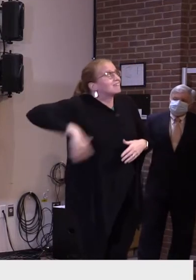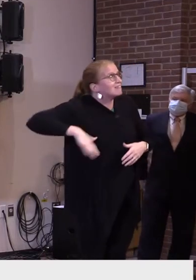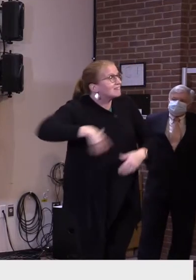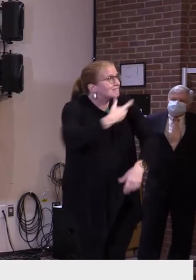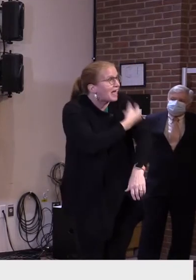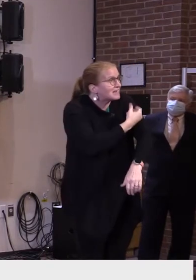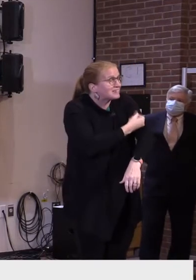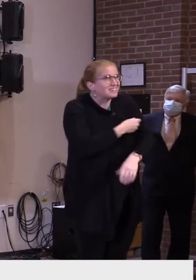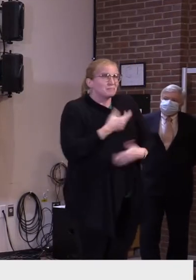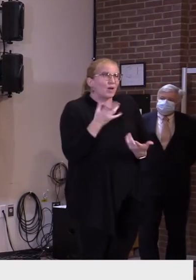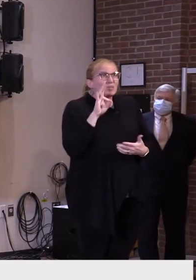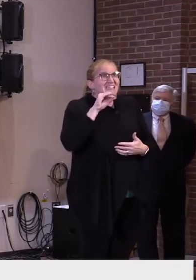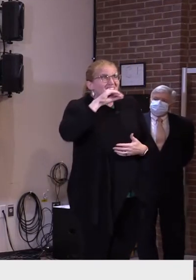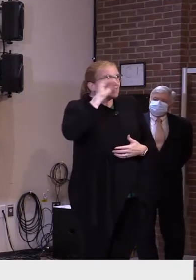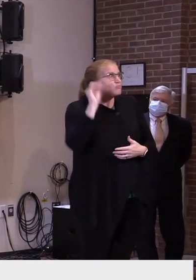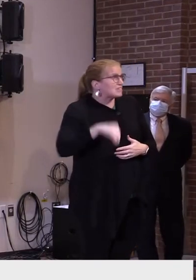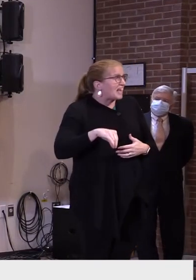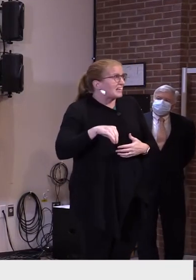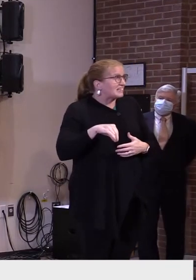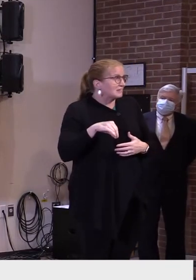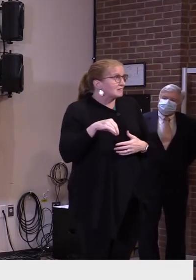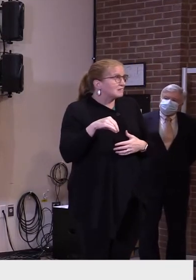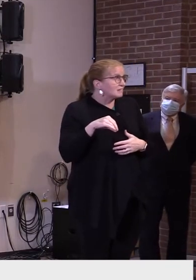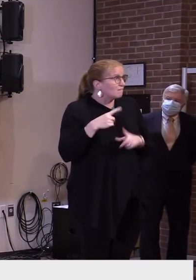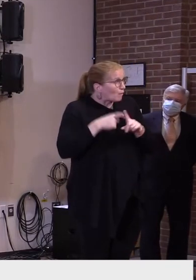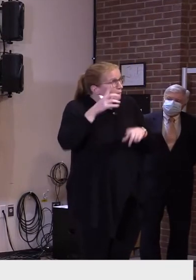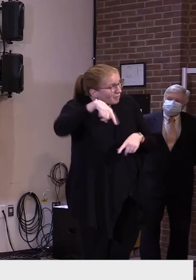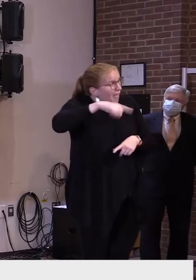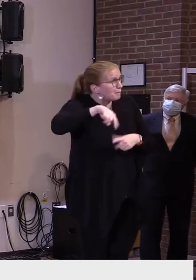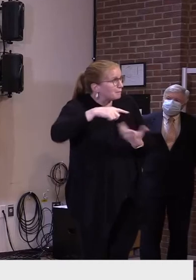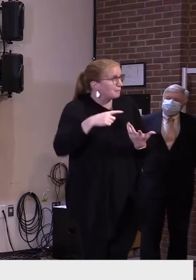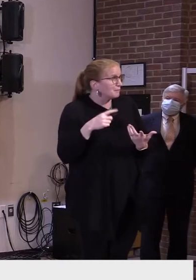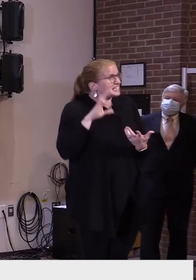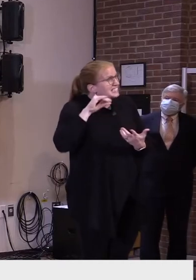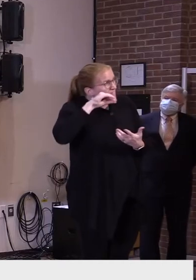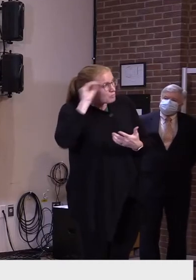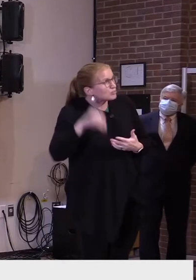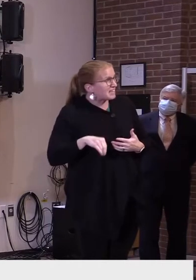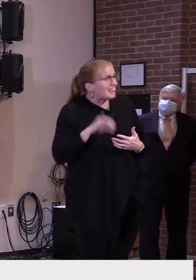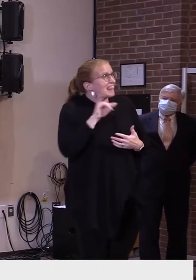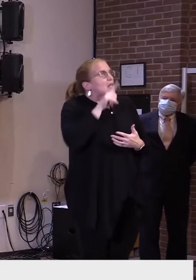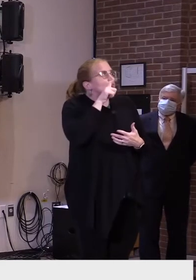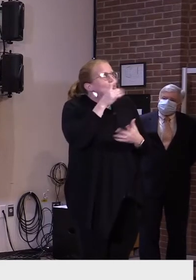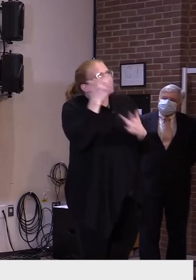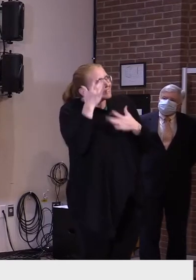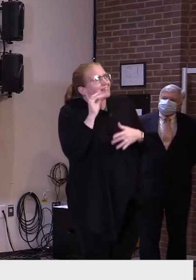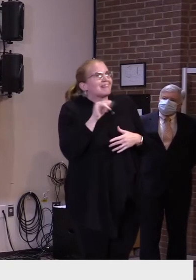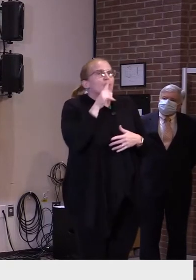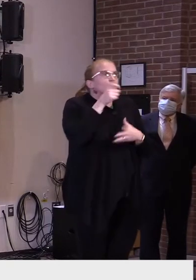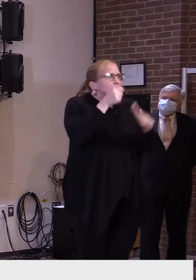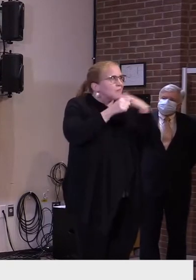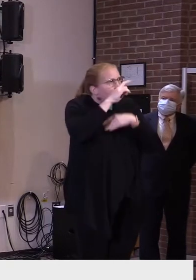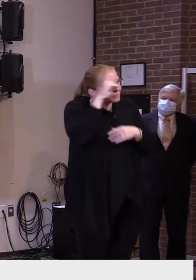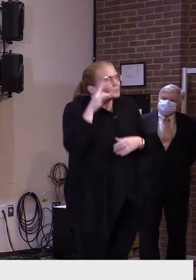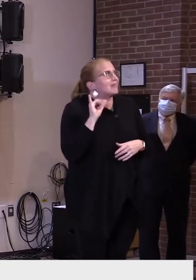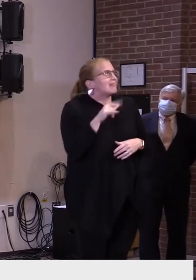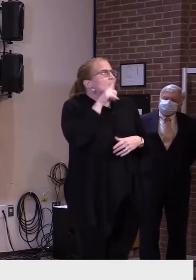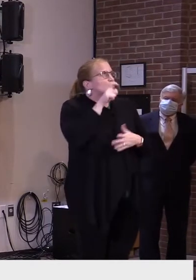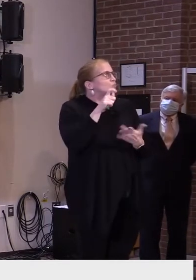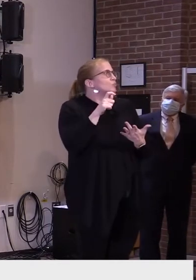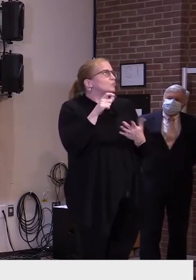is about 70% amongst the unvaccinated. 70% of those in the hospital are amongst the unvaccinated.